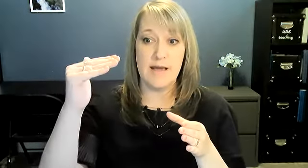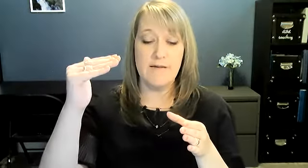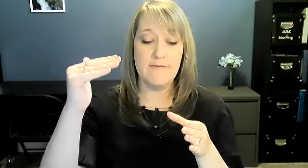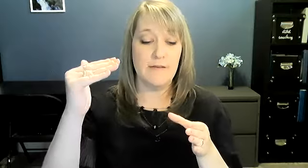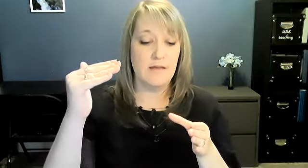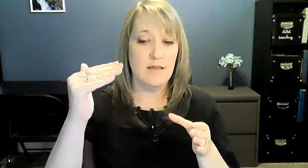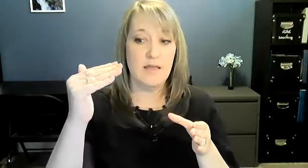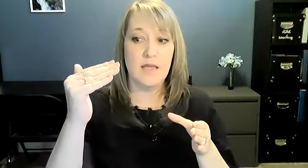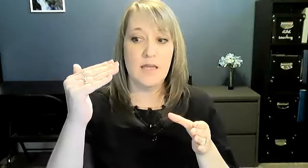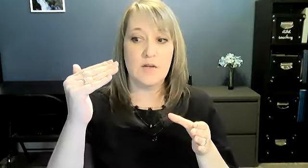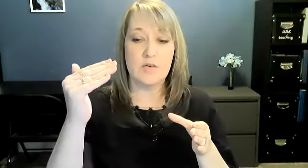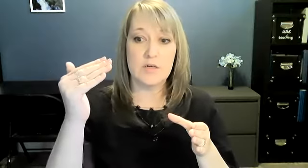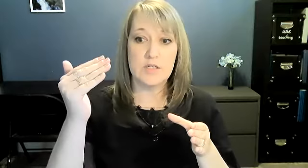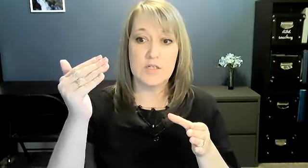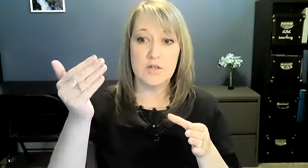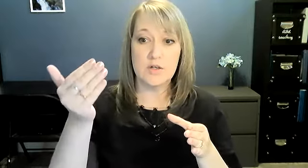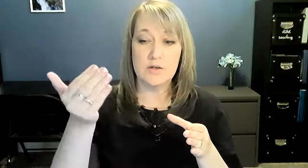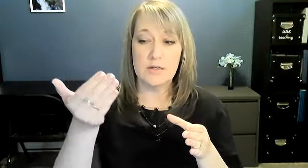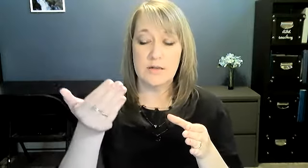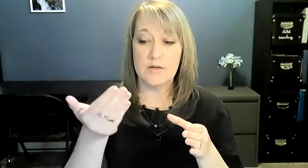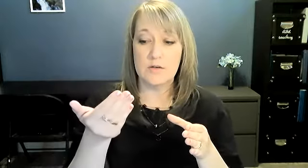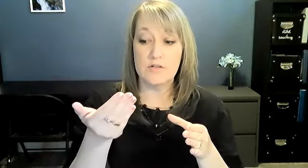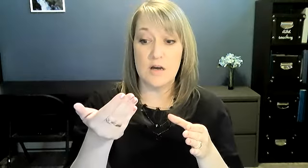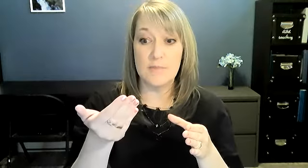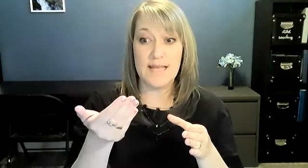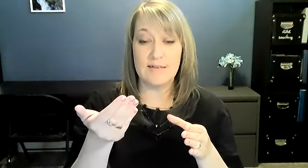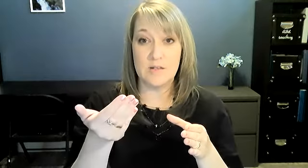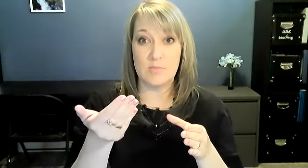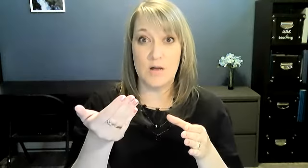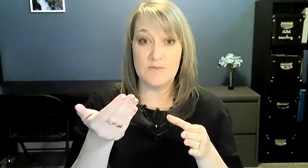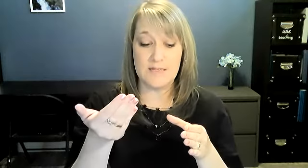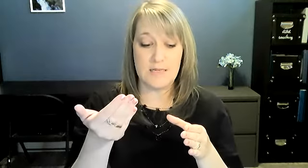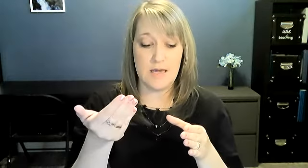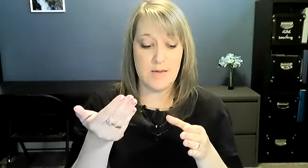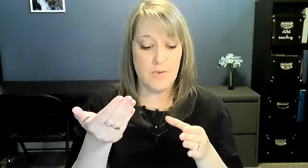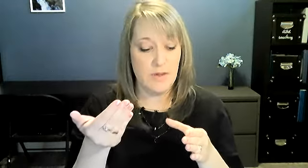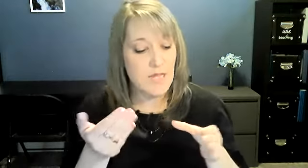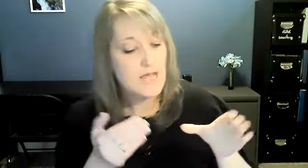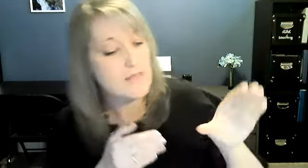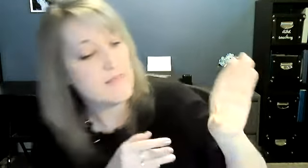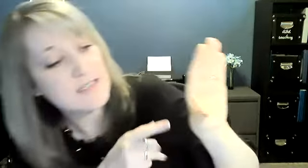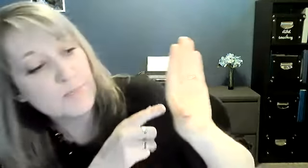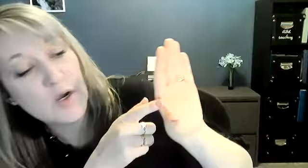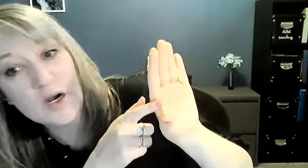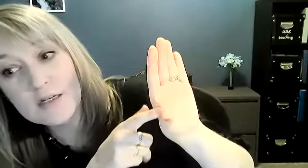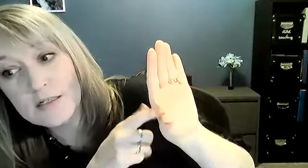half. And you're going to turn your dominant hand so your palm's facing up. And then this part of